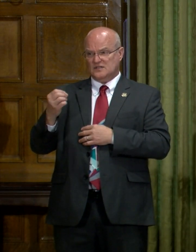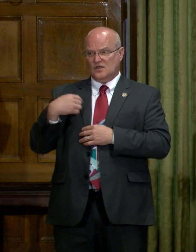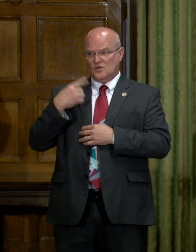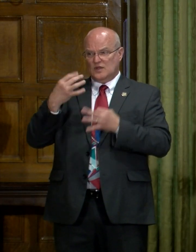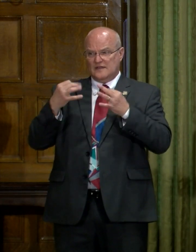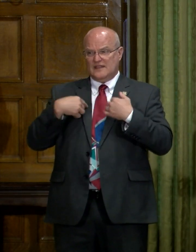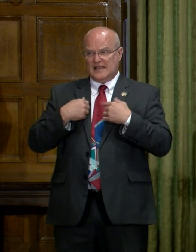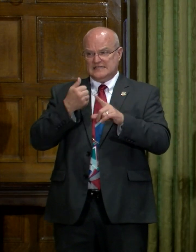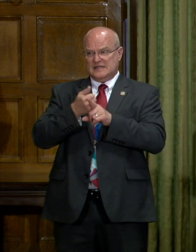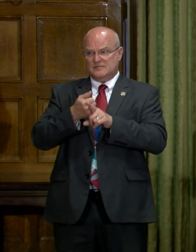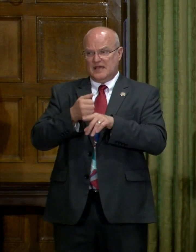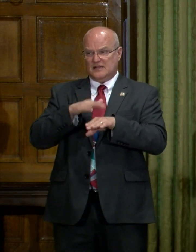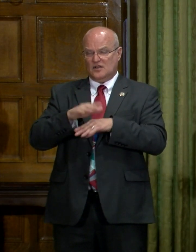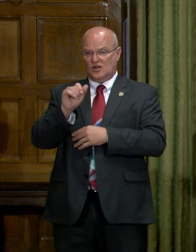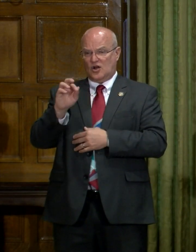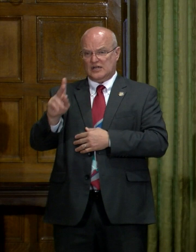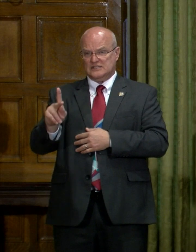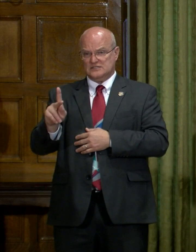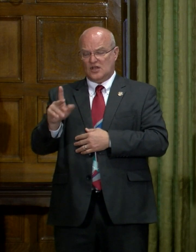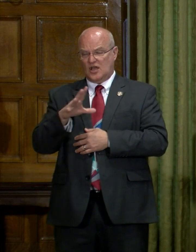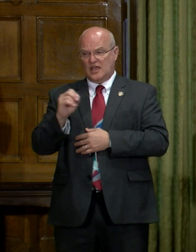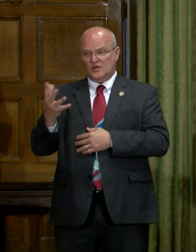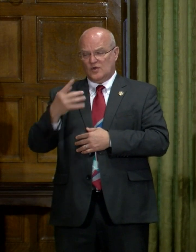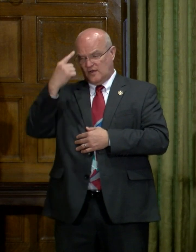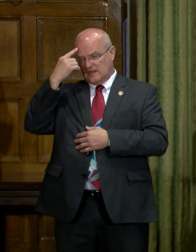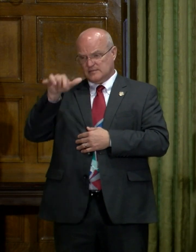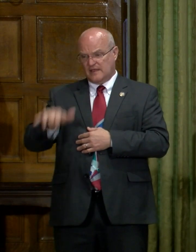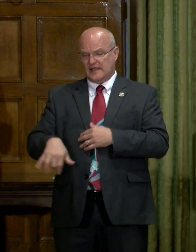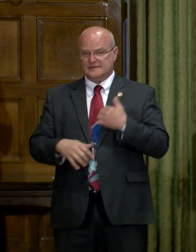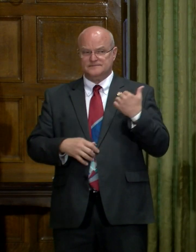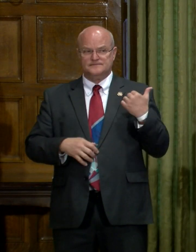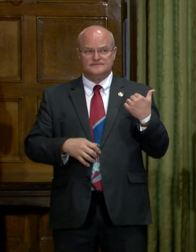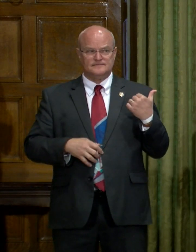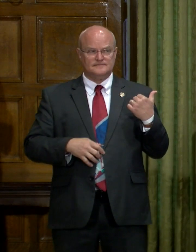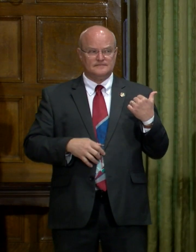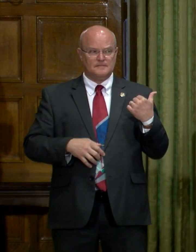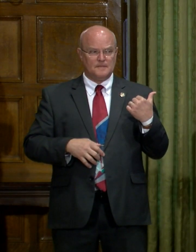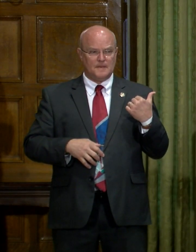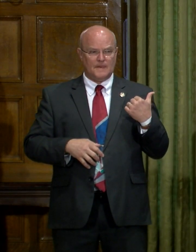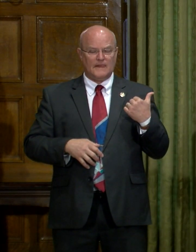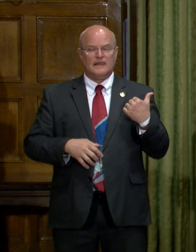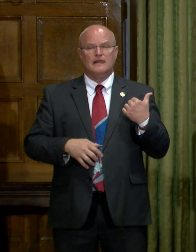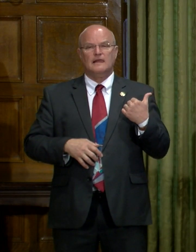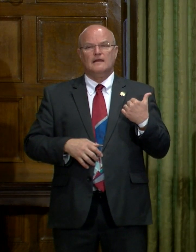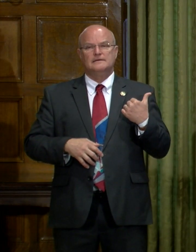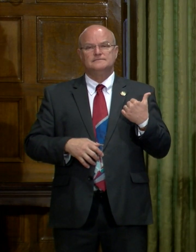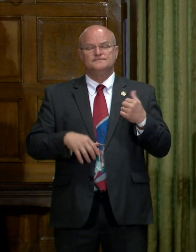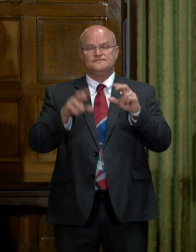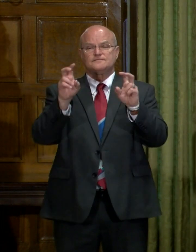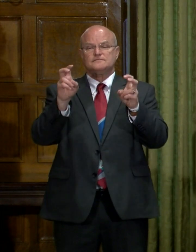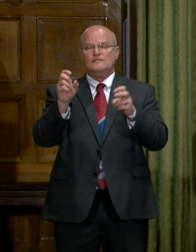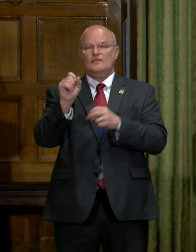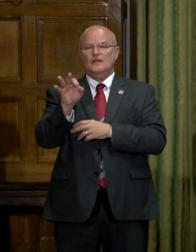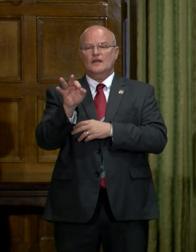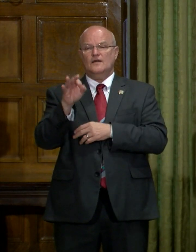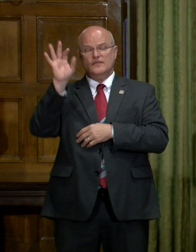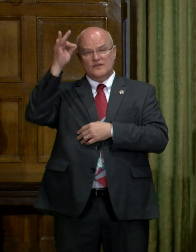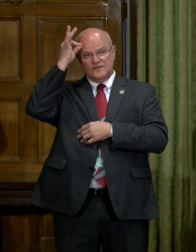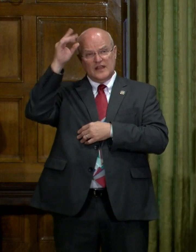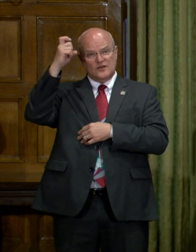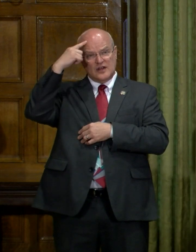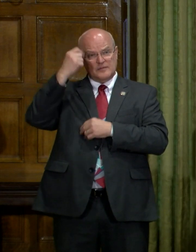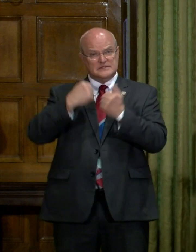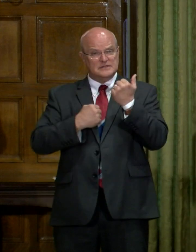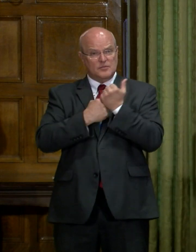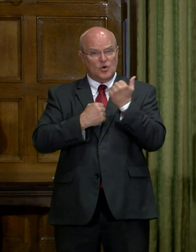I was wondering if that has an impact on Arkansas, and what are your thoughts on this? Well, in terms of the federal